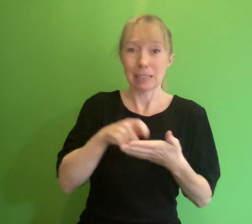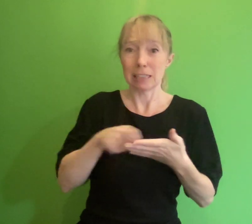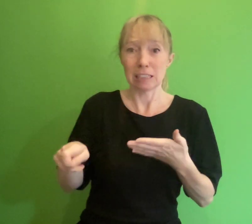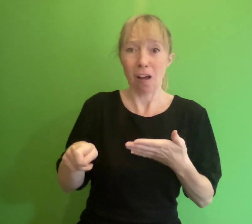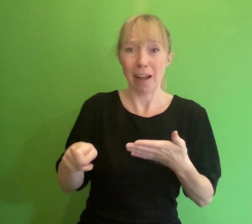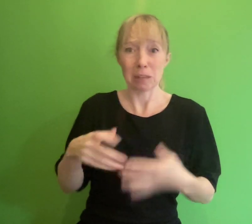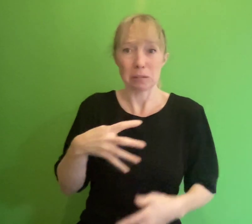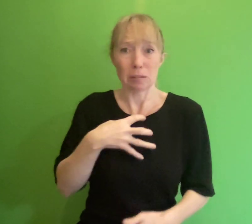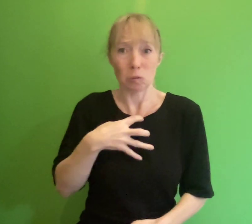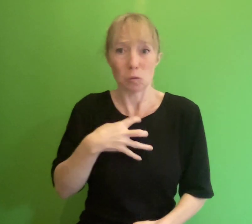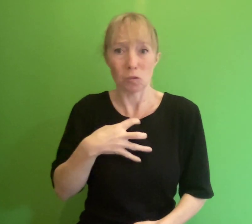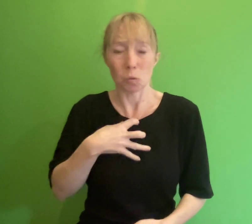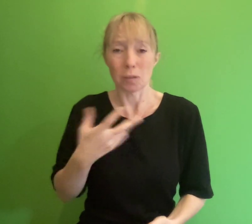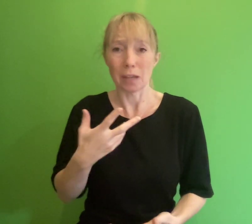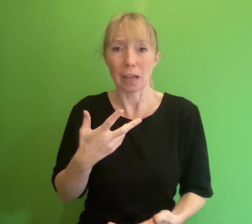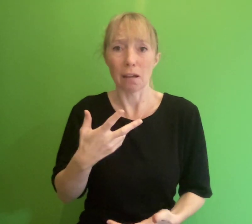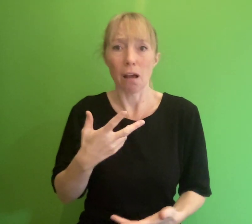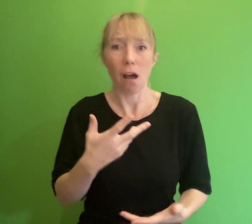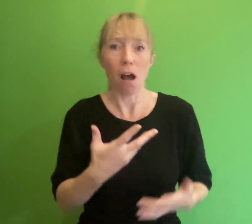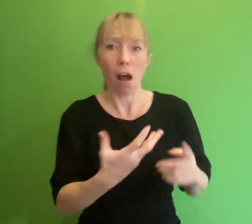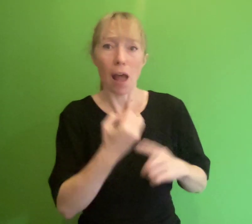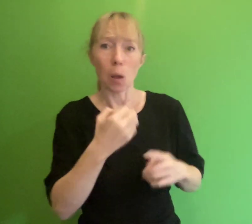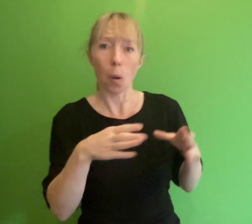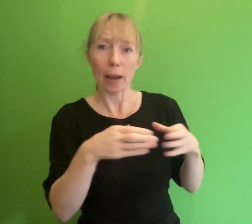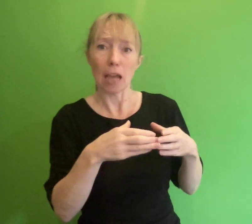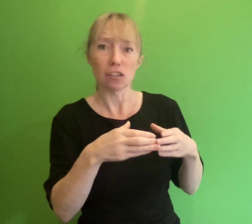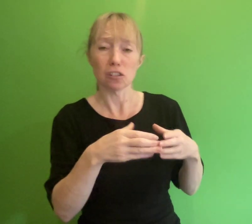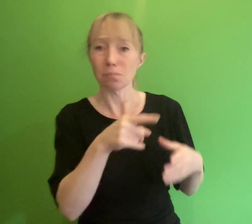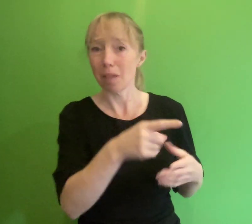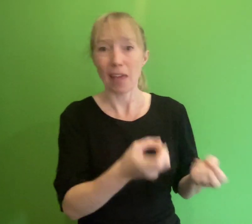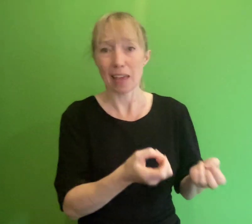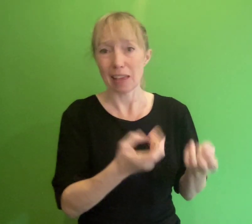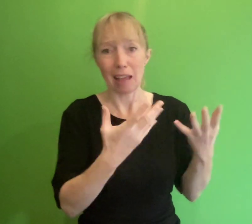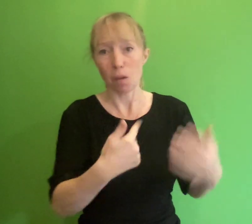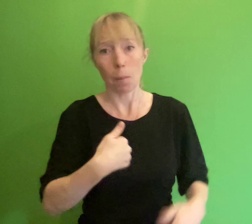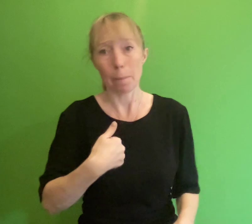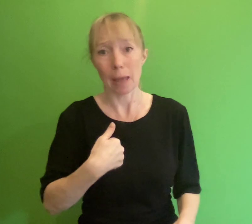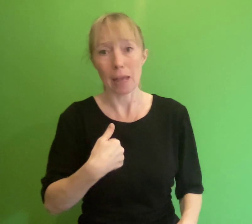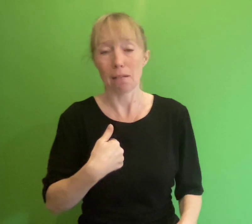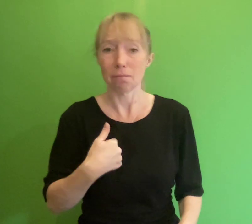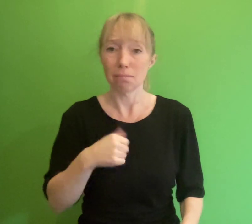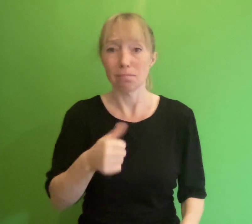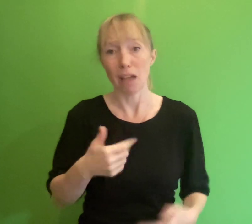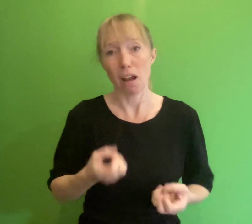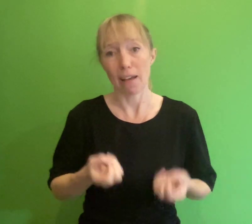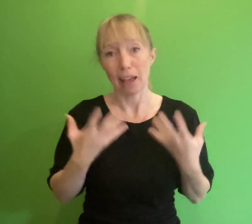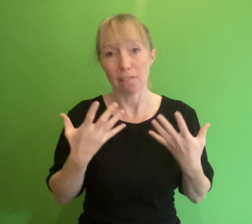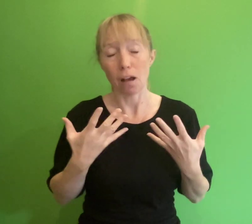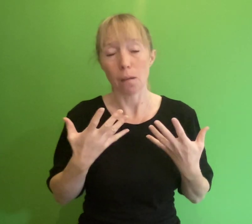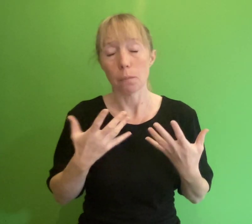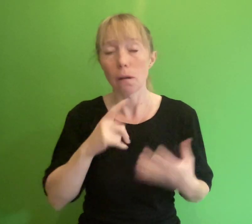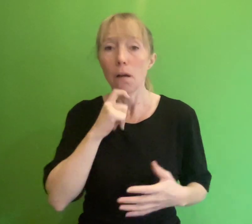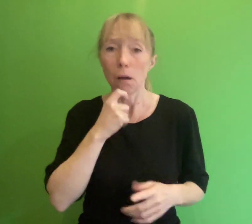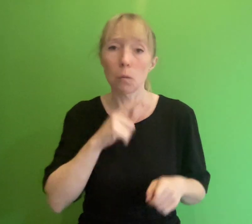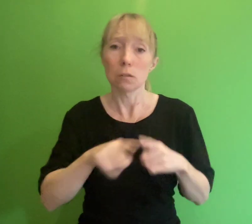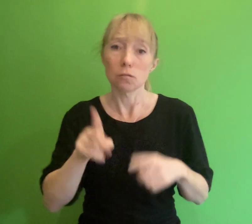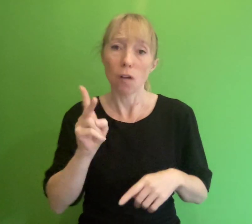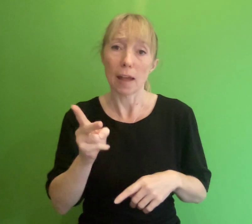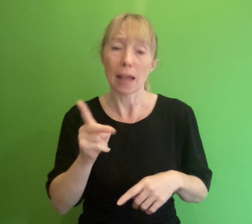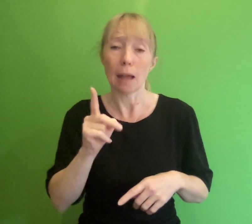agent, but they gave up on me. Then I gave up. Going to try again, but honestly, as a working class disabled